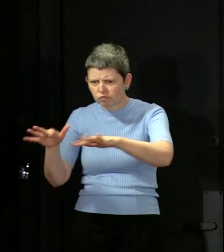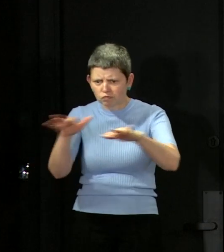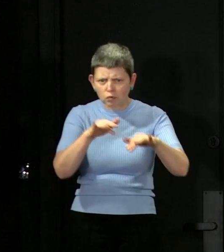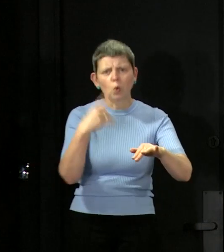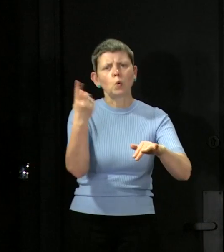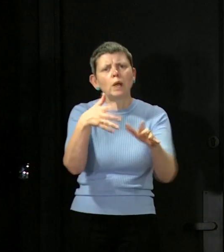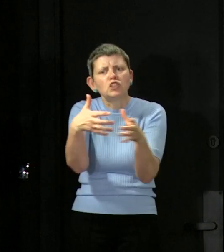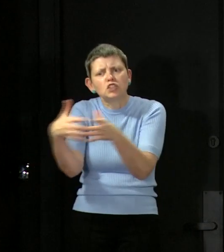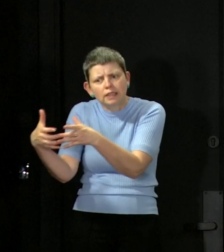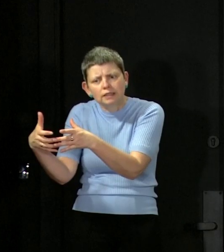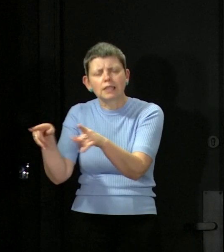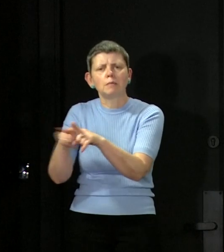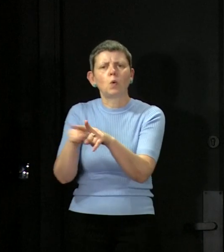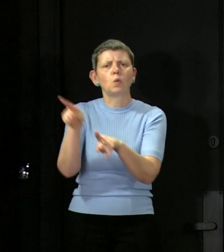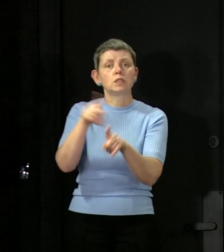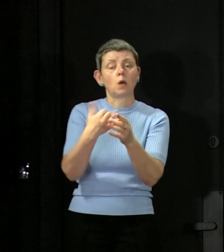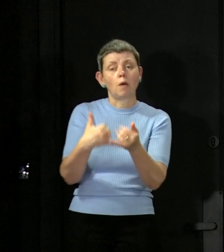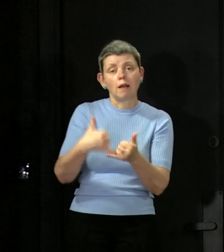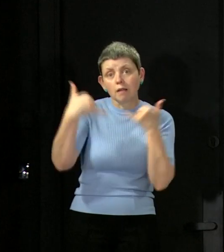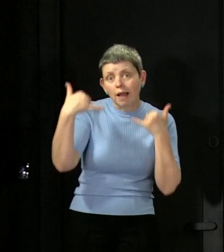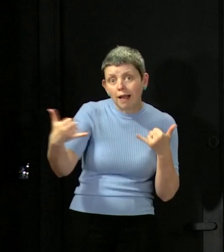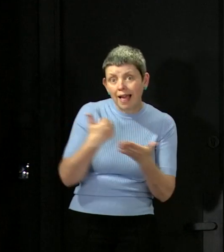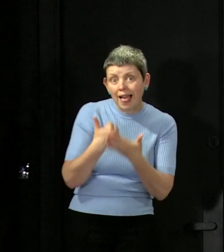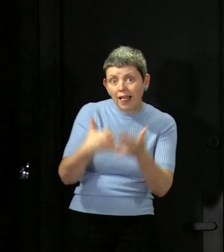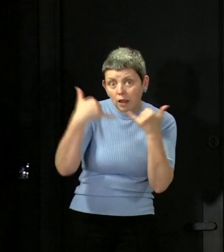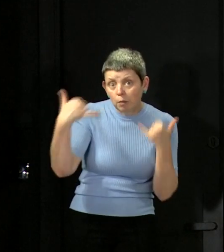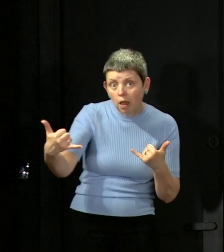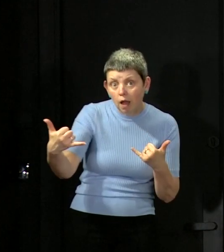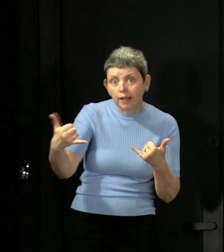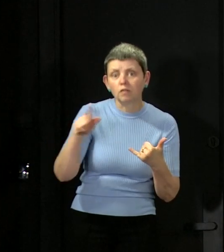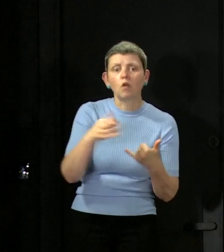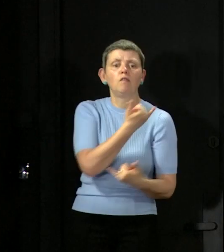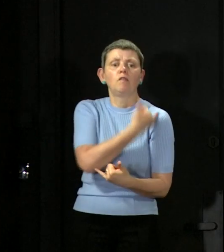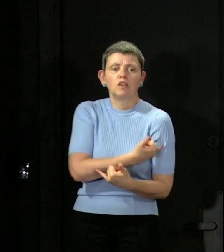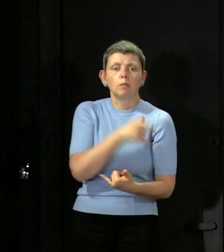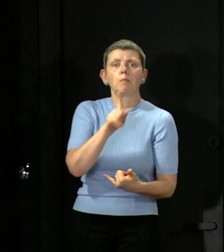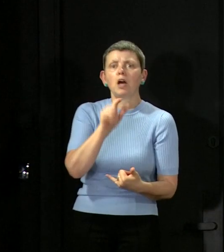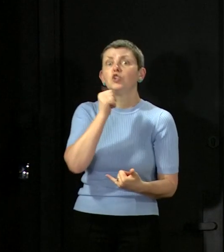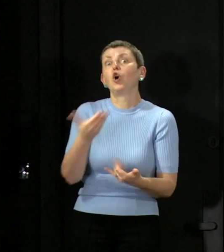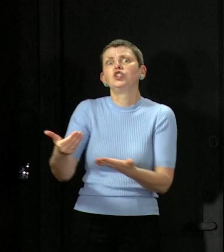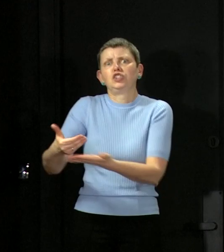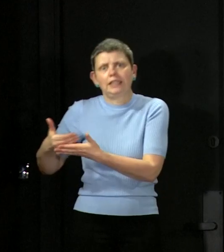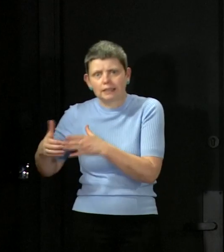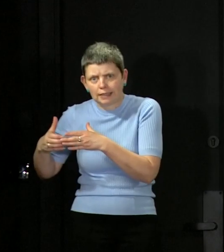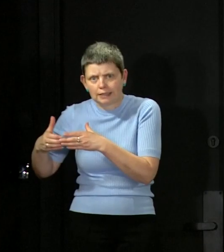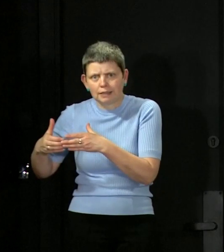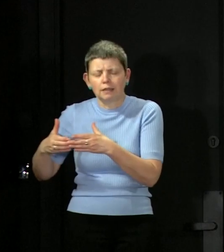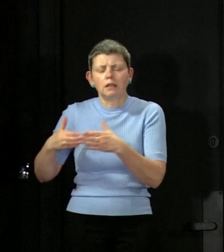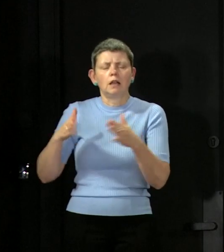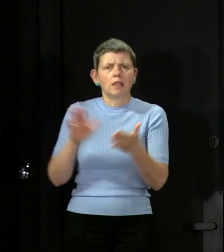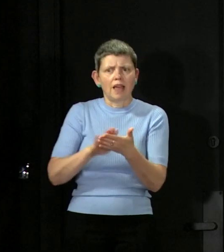also we established a helpline for people who are vulnerable but not in the shielded group, so that anybody who didn't